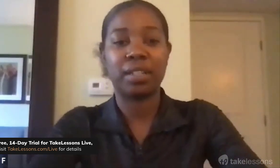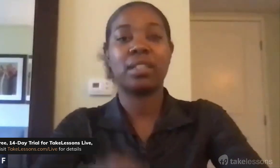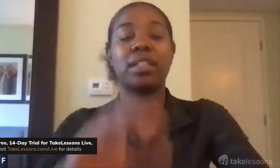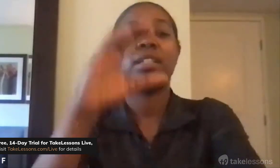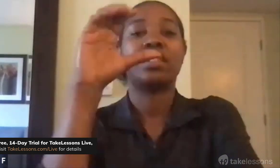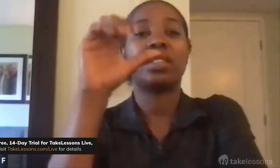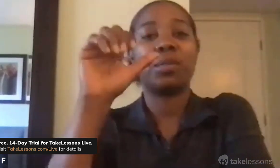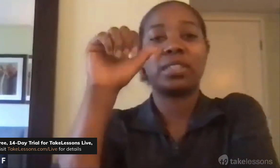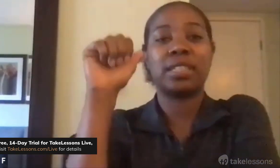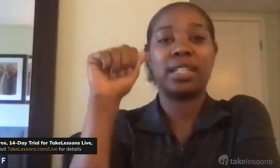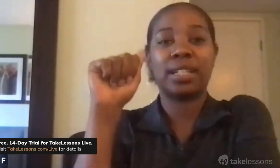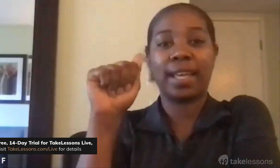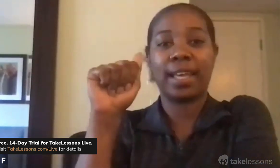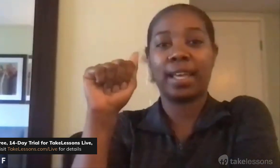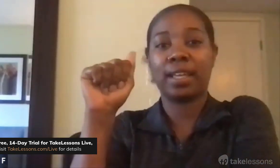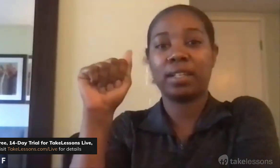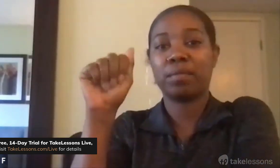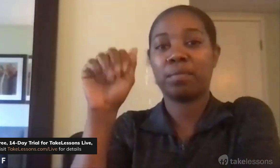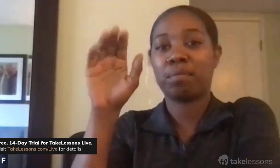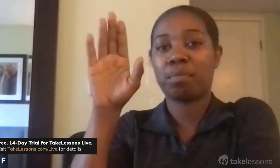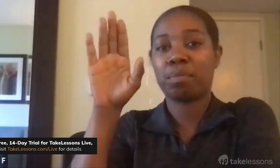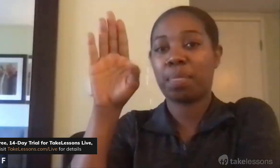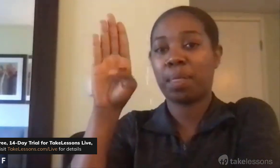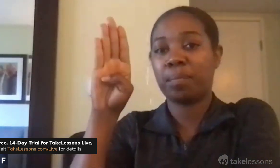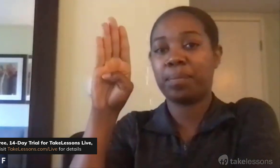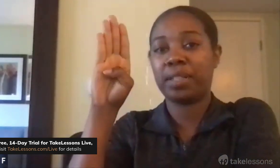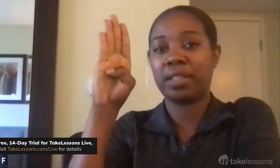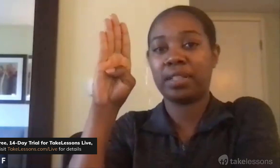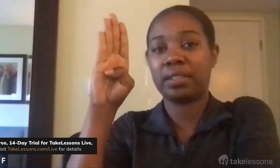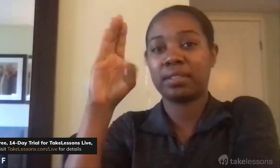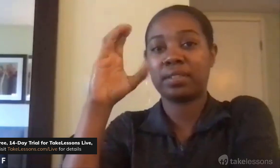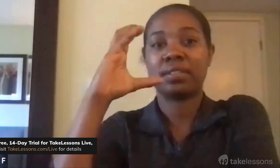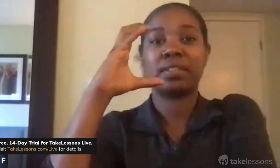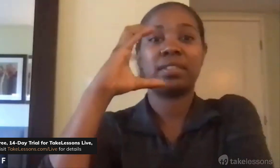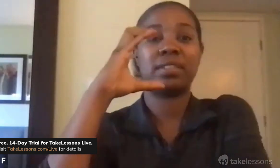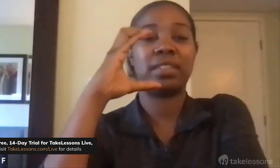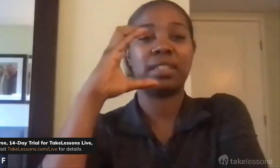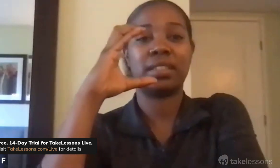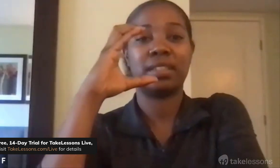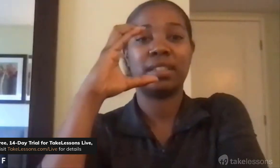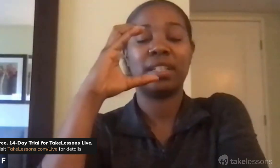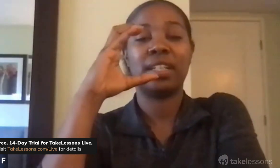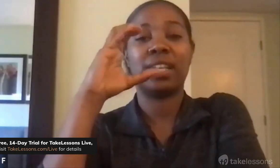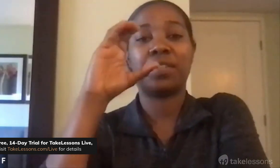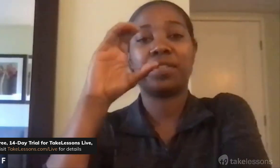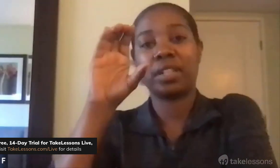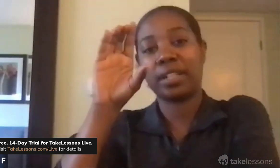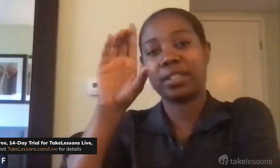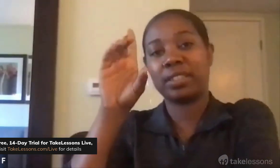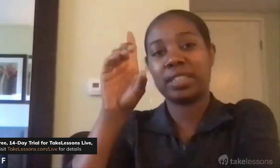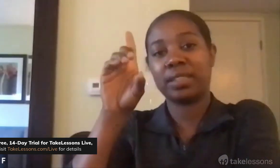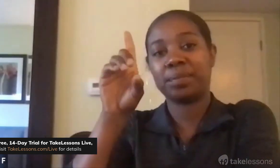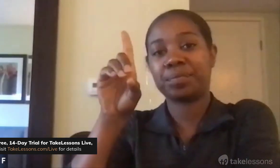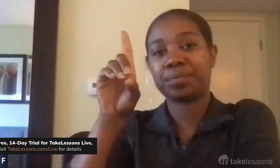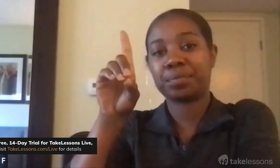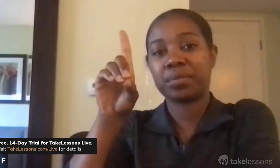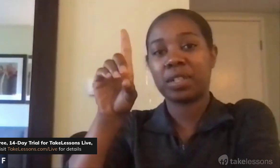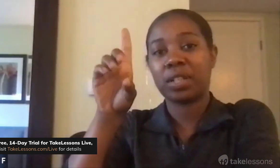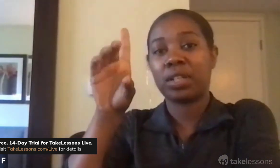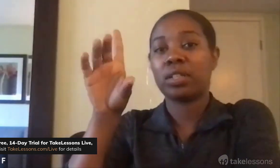Alrighty. So once again, A, B, C. Now for the letter D,